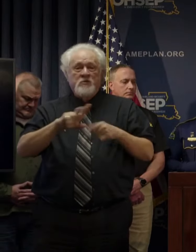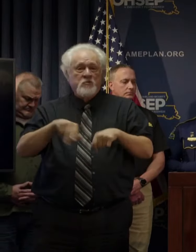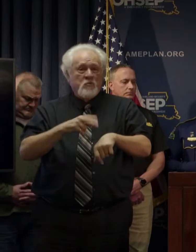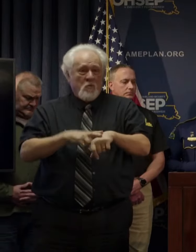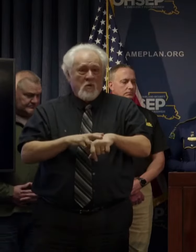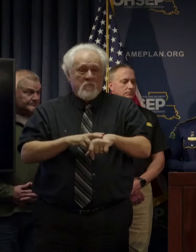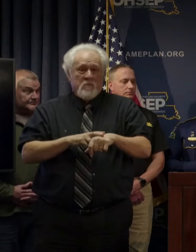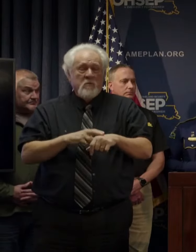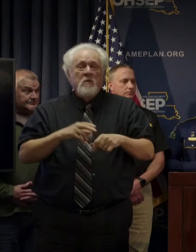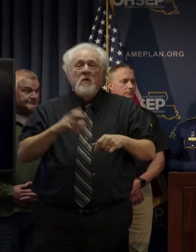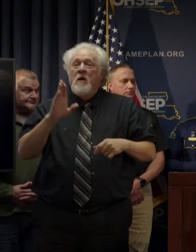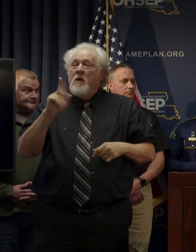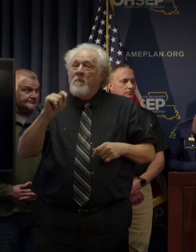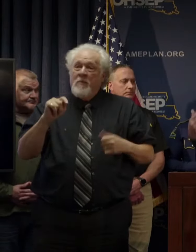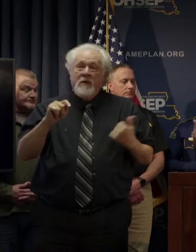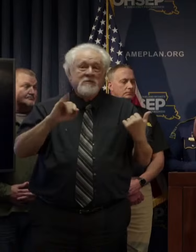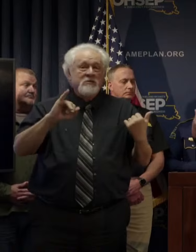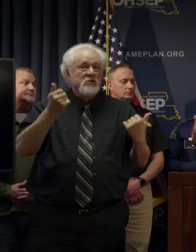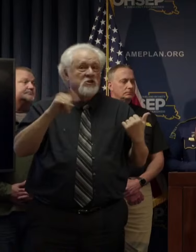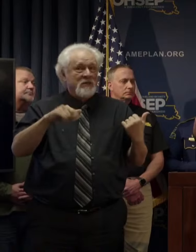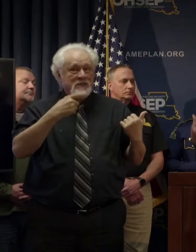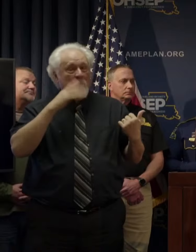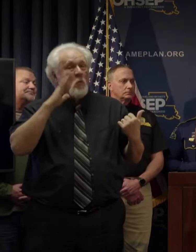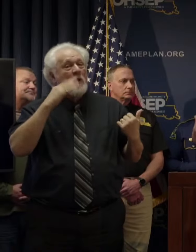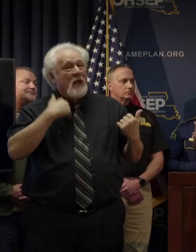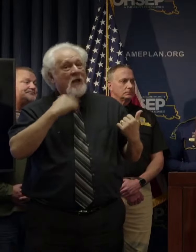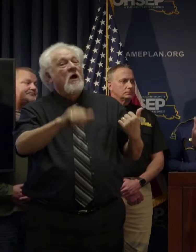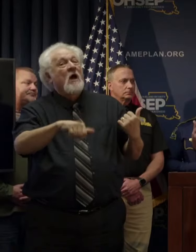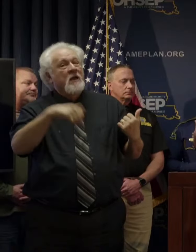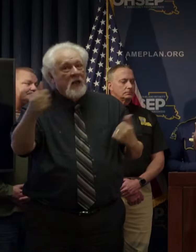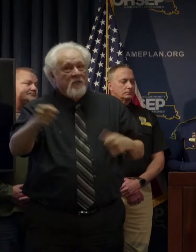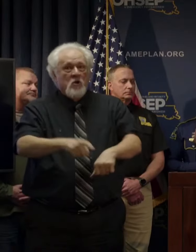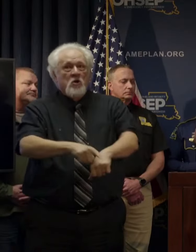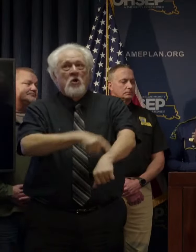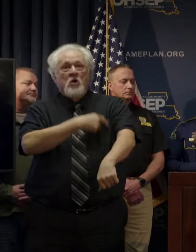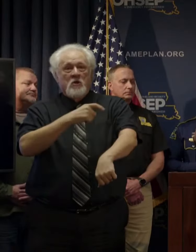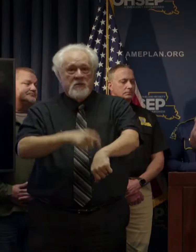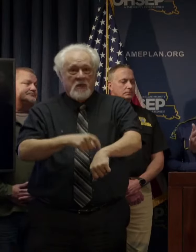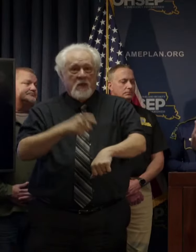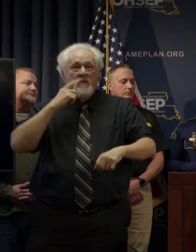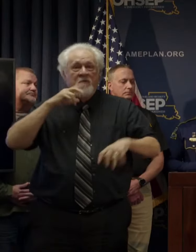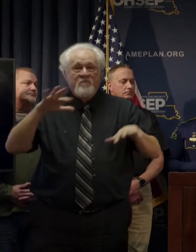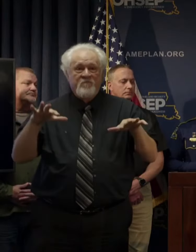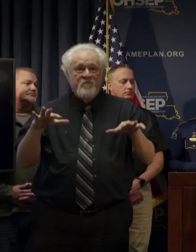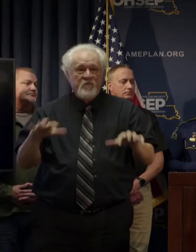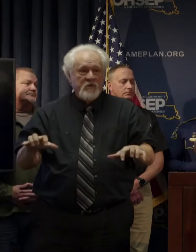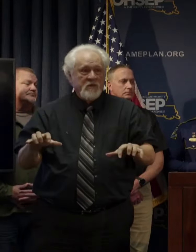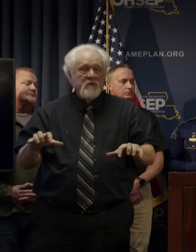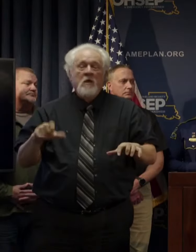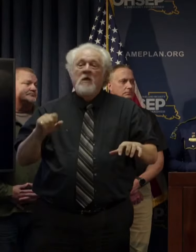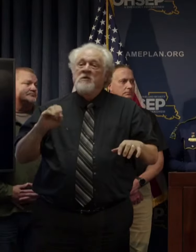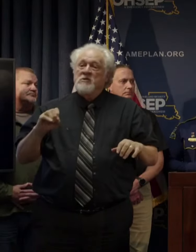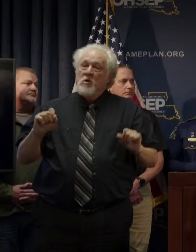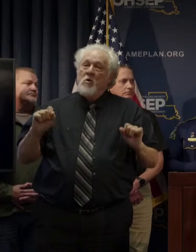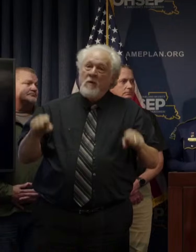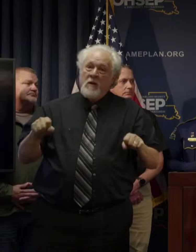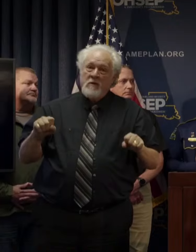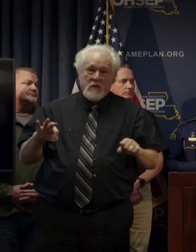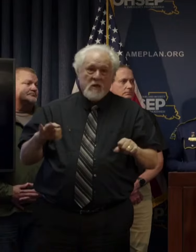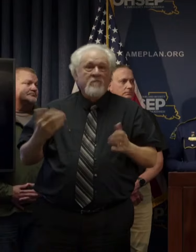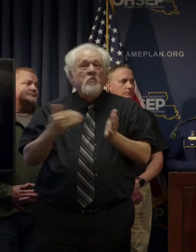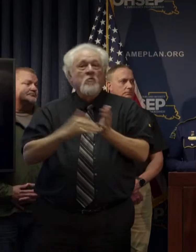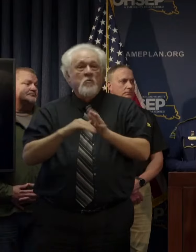mobility. But as Jay mentioned, we will have another long extended period of freeze, and so there is the possibility of